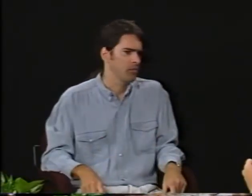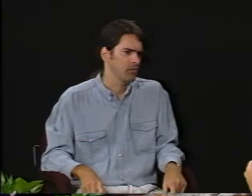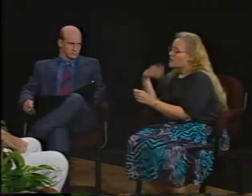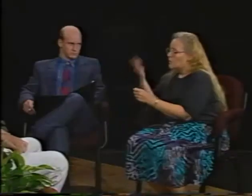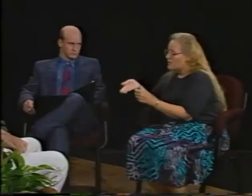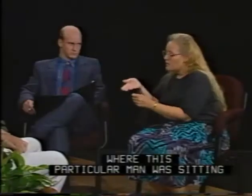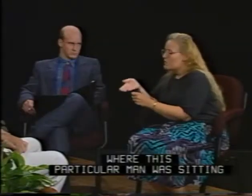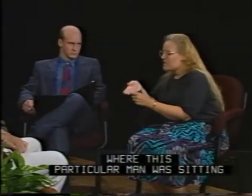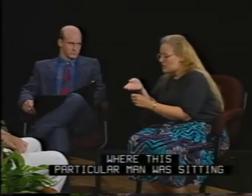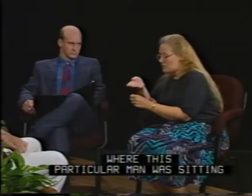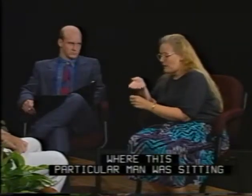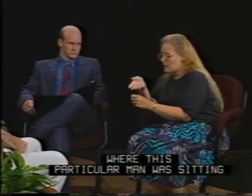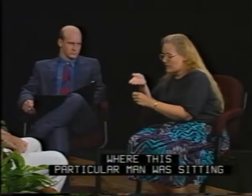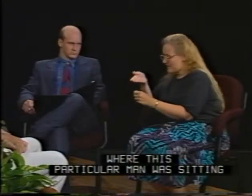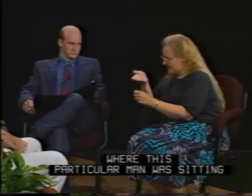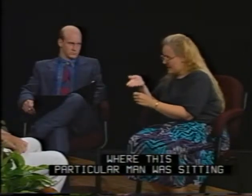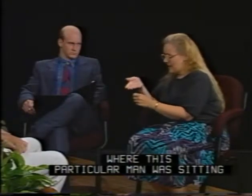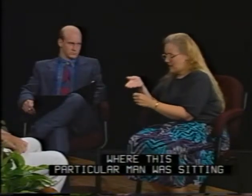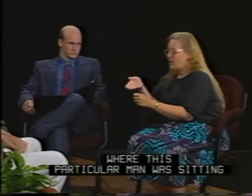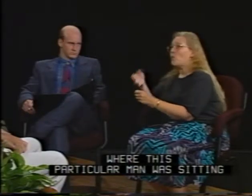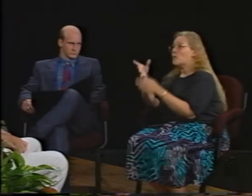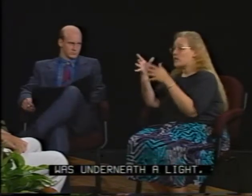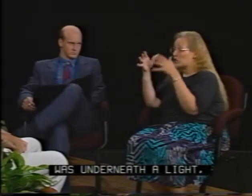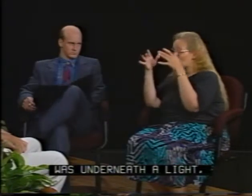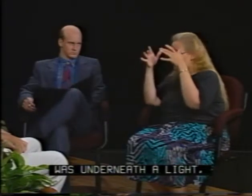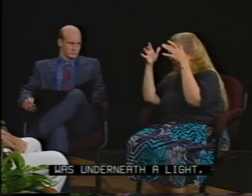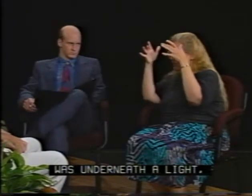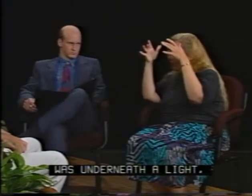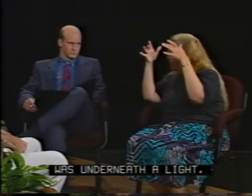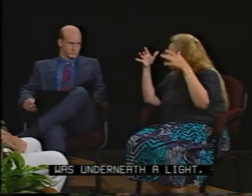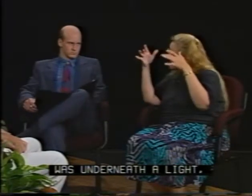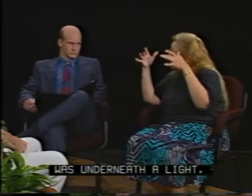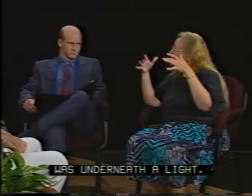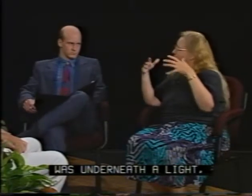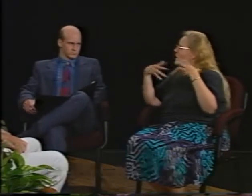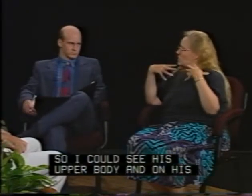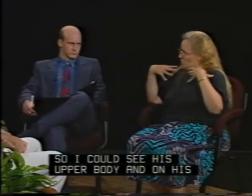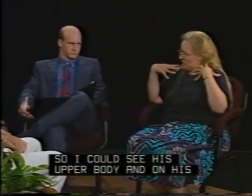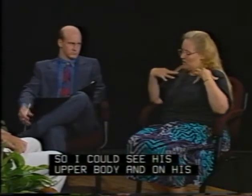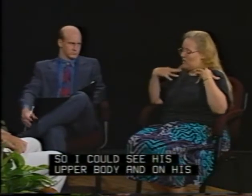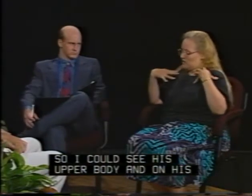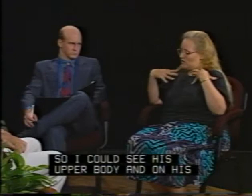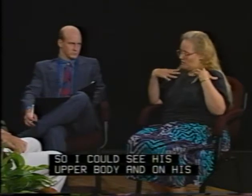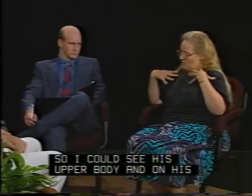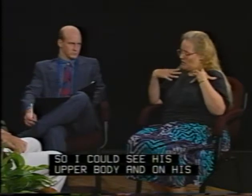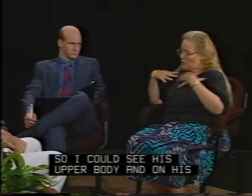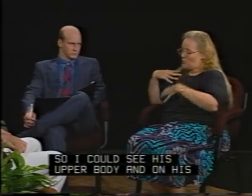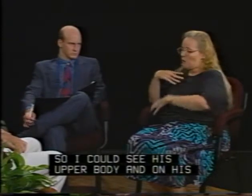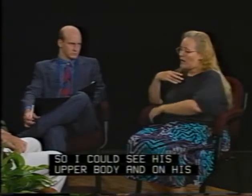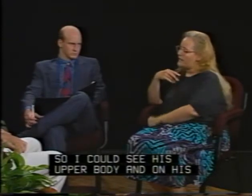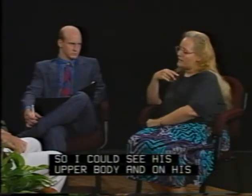And where this particular man was sitting was underneath a light, so I could see his upper body,